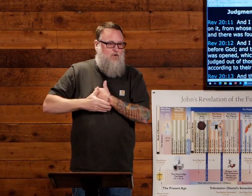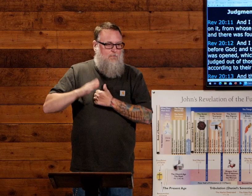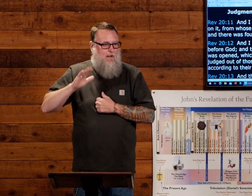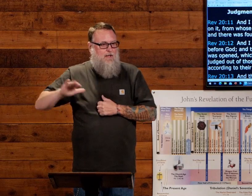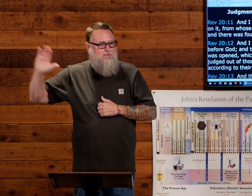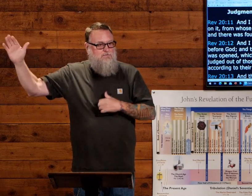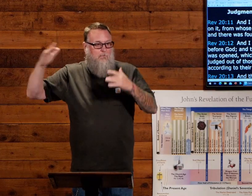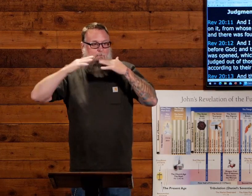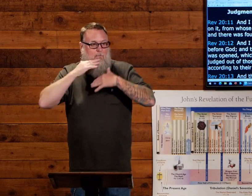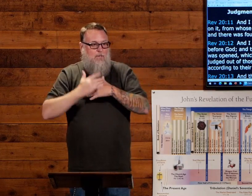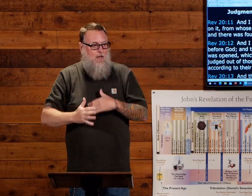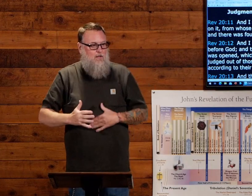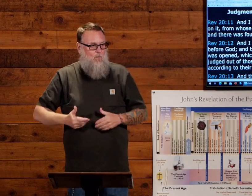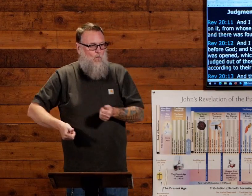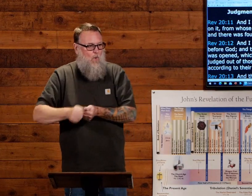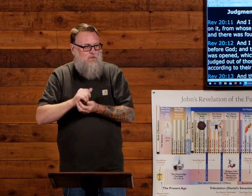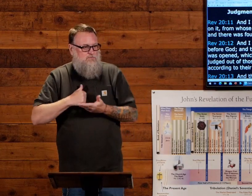and his blood will cover our sins.